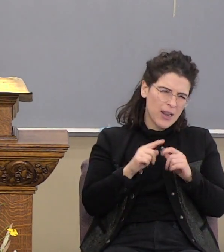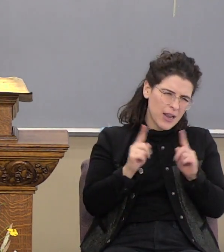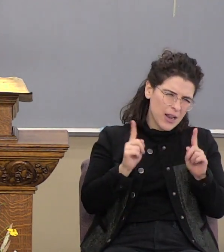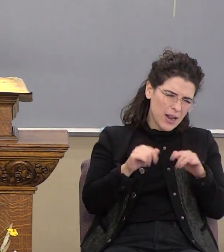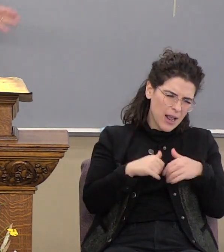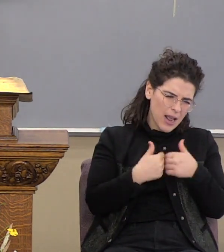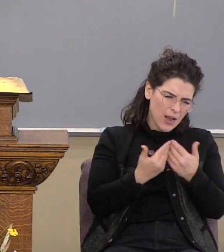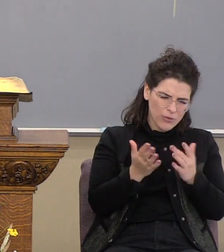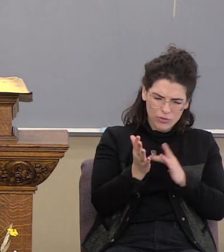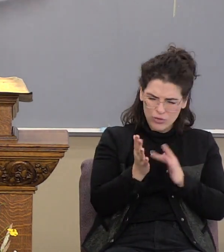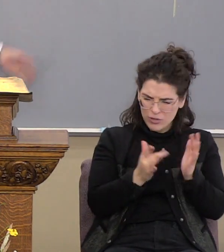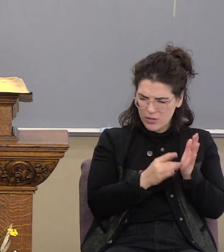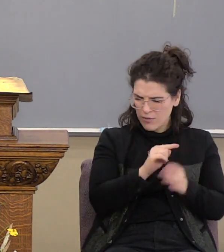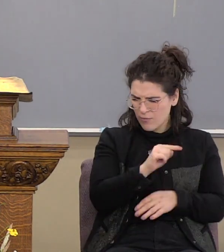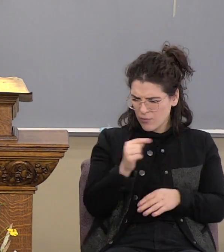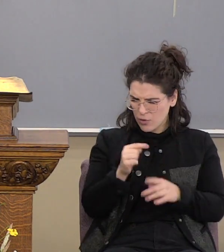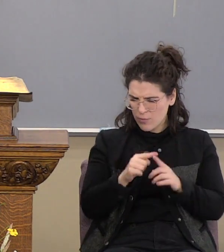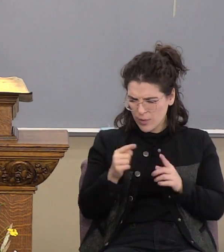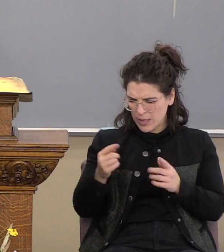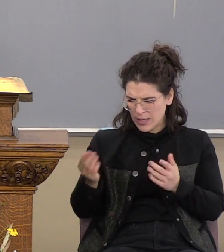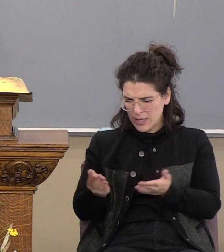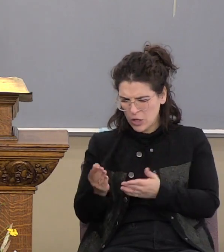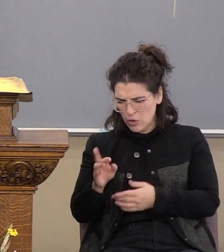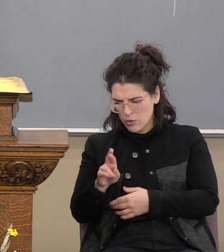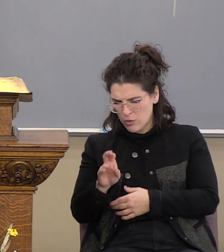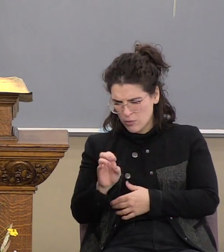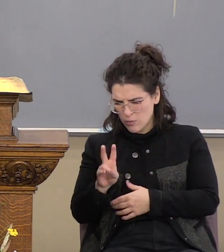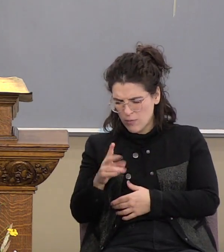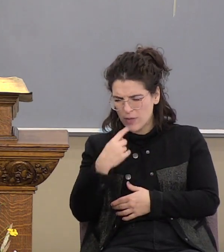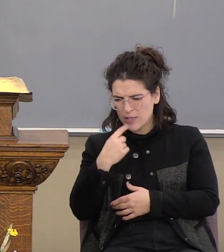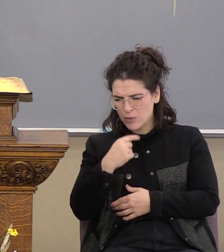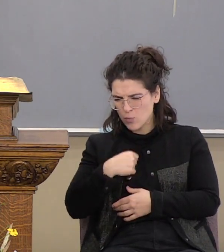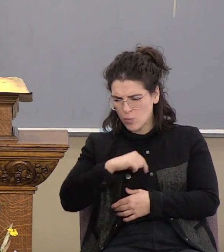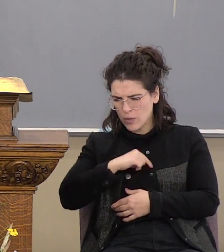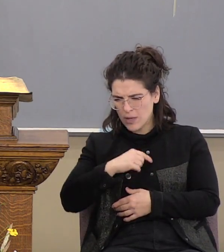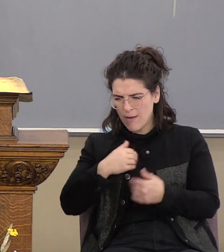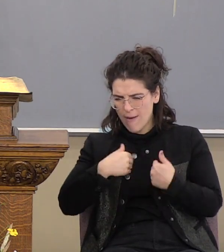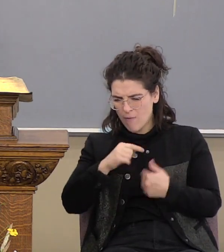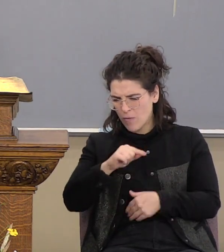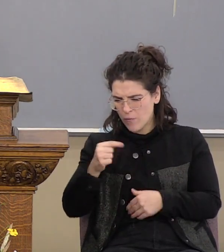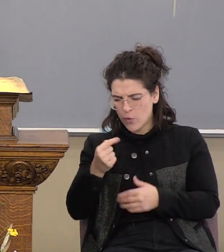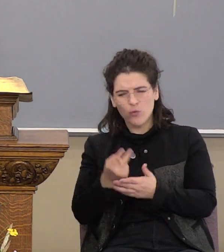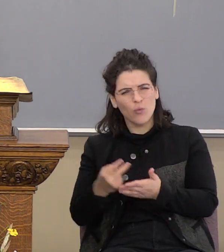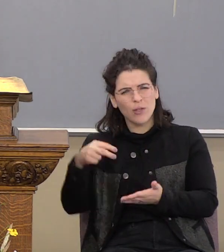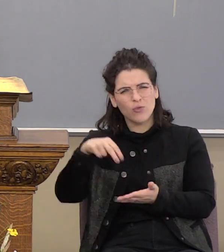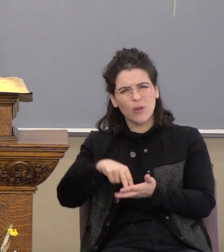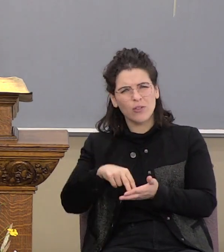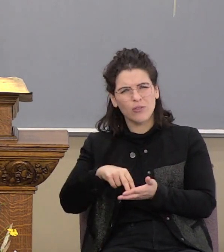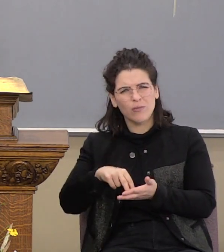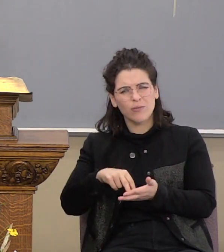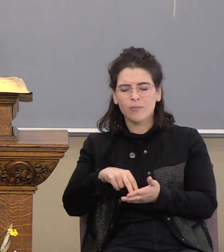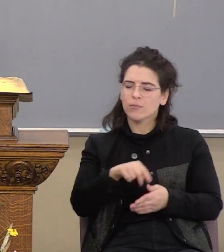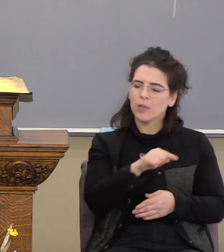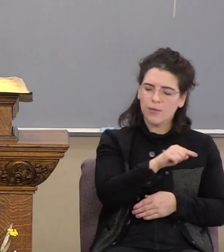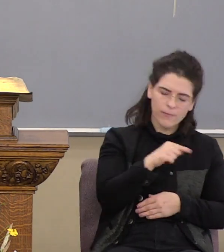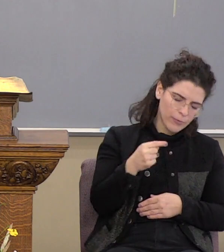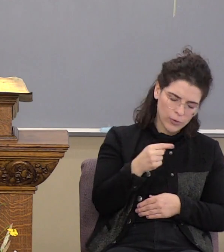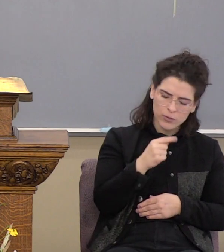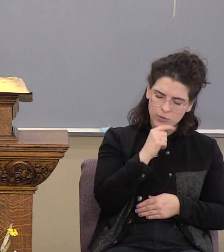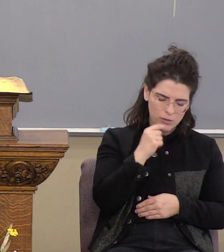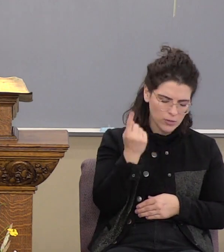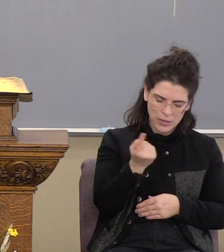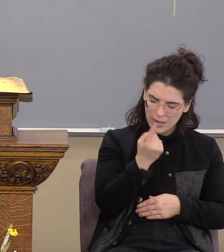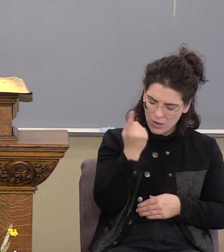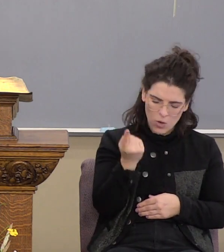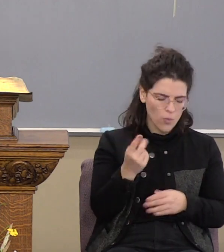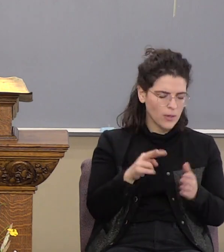here in Revelation we have the first resurrection? Just tuck it away in your thinking. First doesn't always